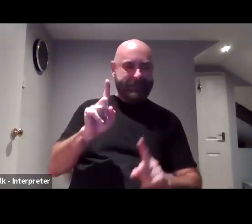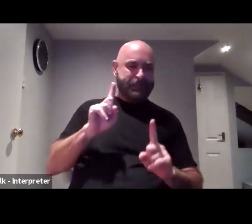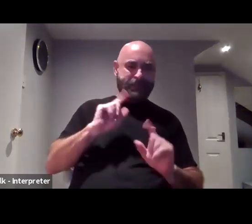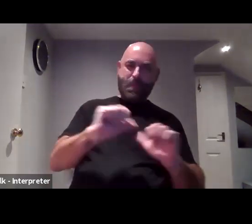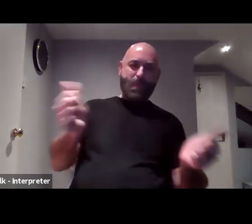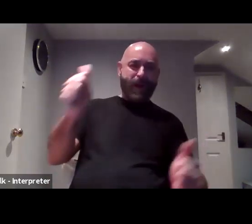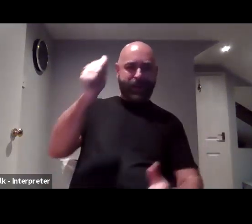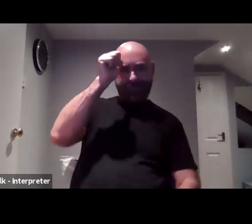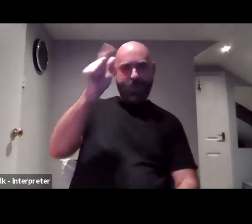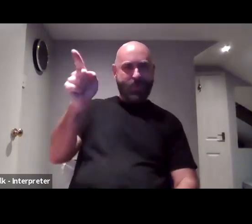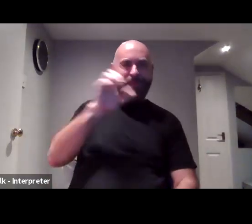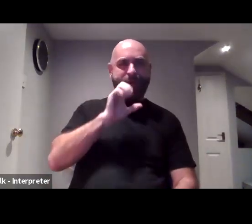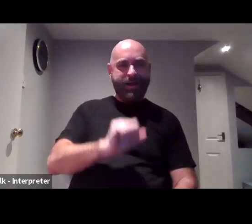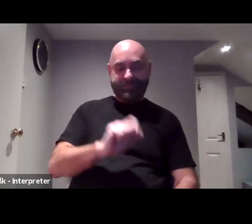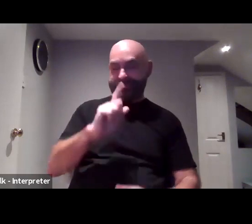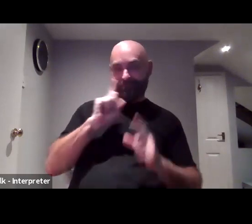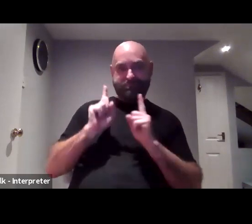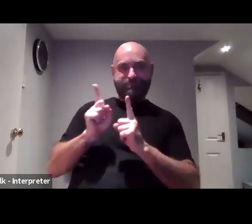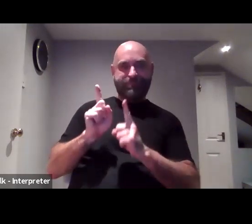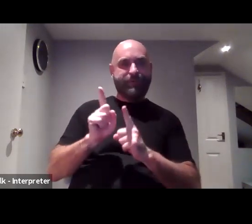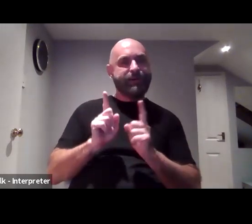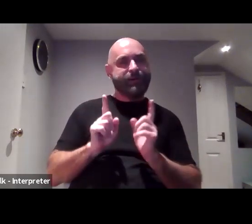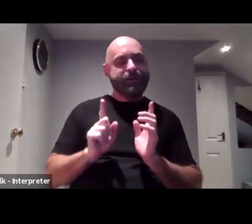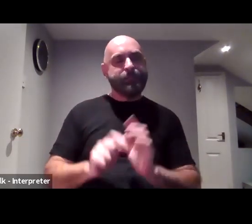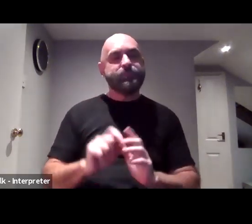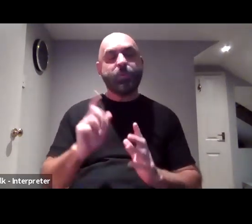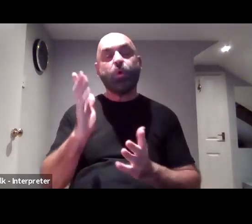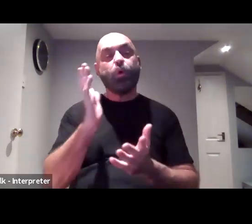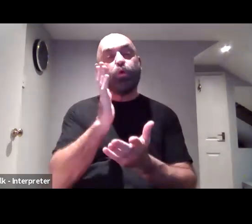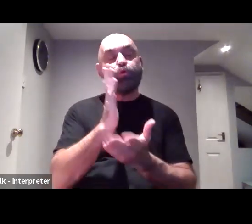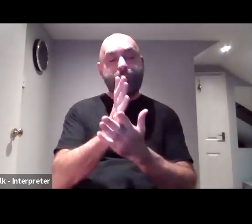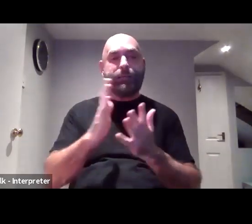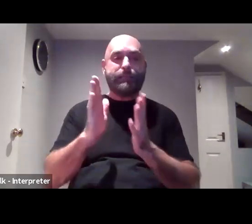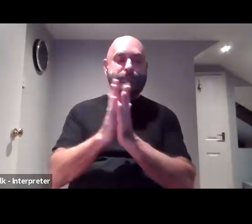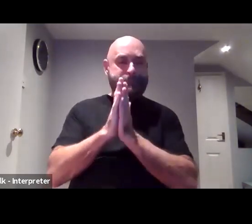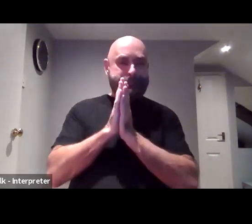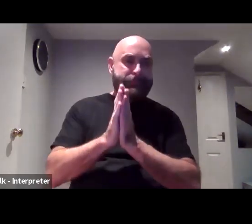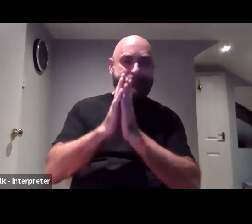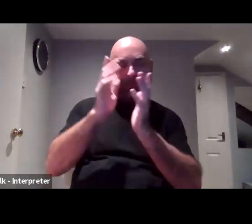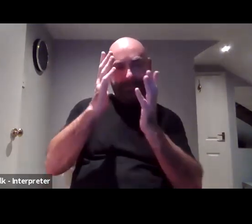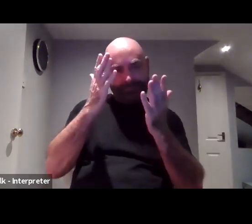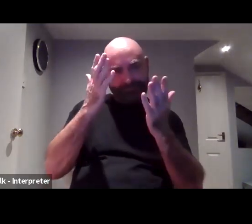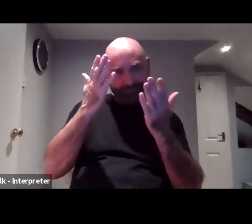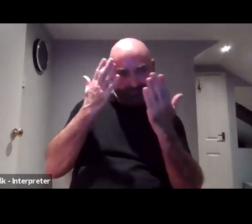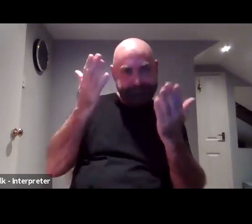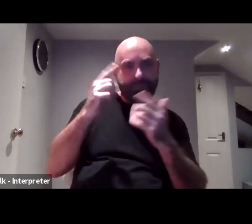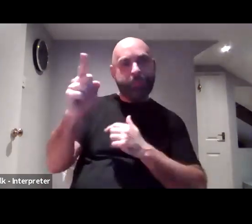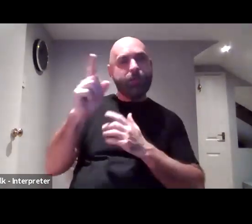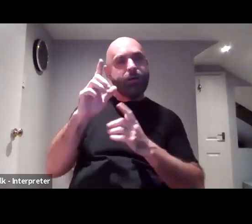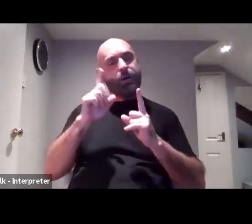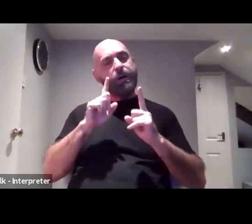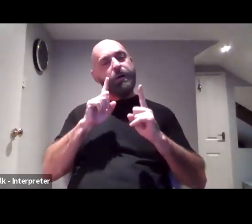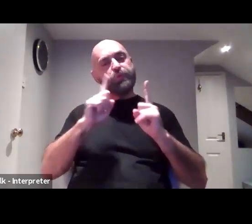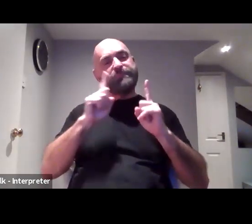have him here today. We are really deeply honored to have Professor Sir Michael Marmot